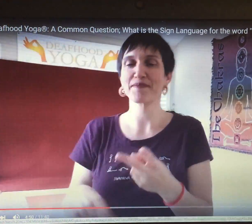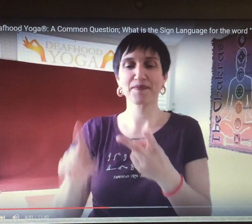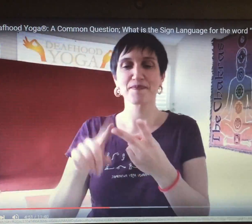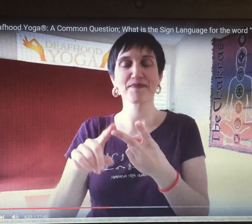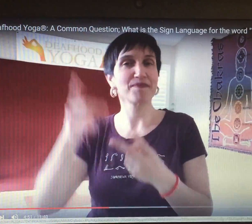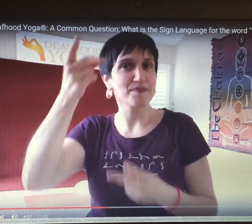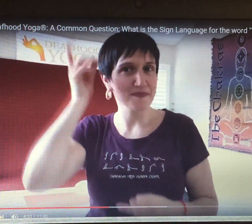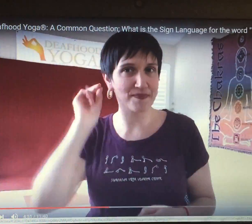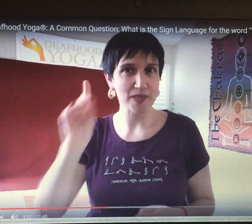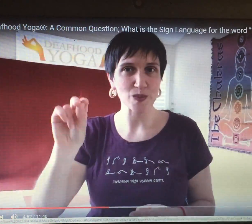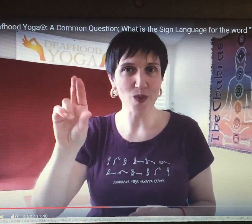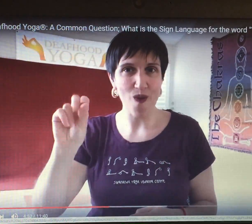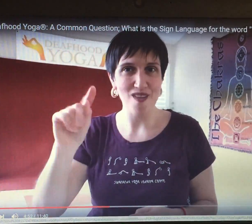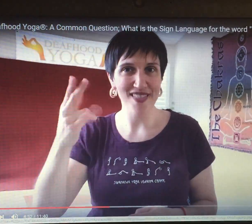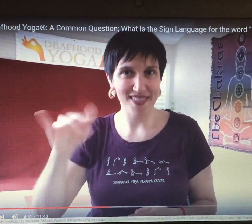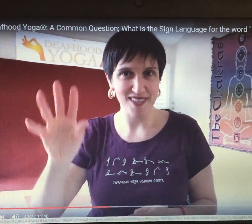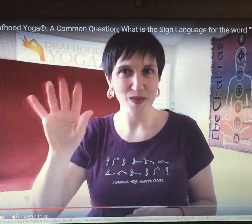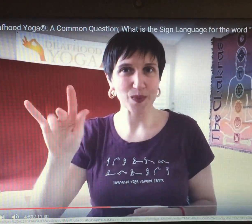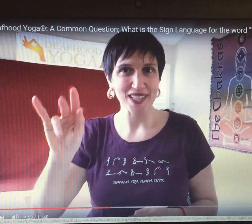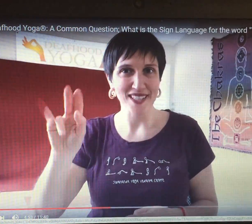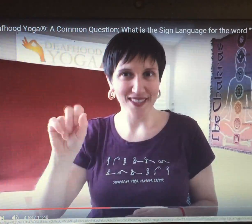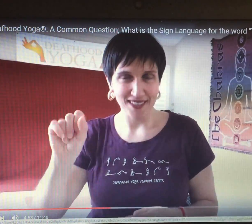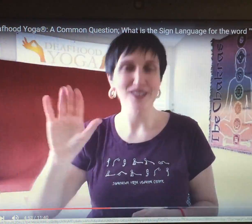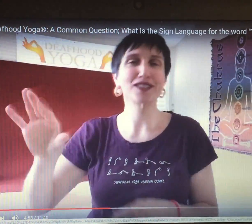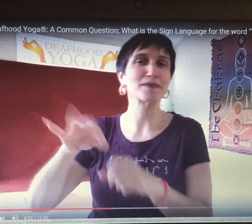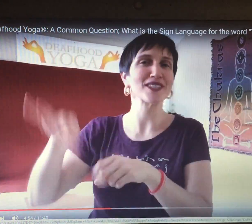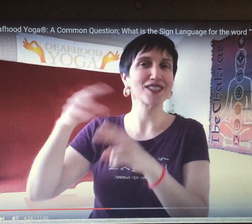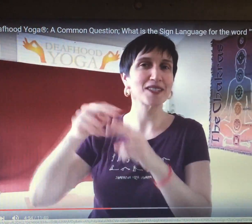her spiritual name that I've missed, and Dorothy Smith,